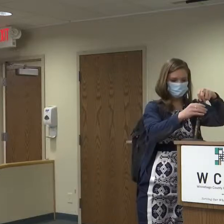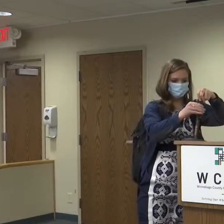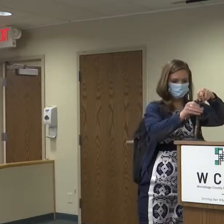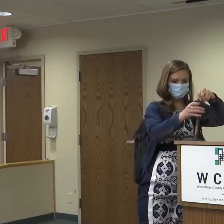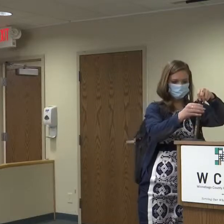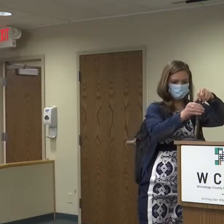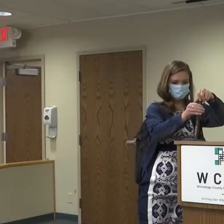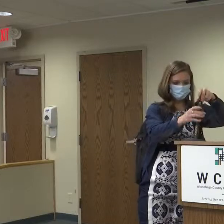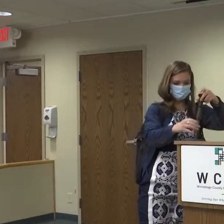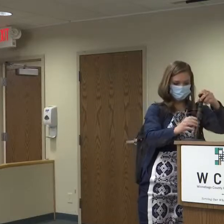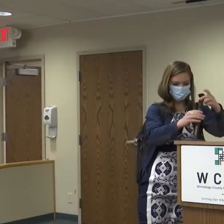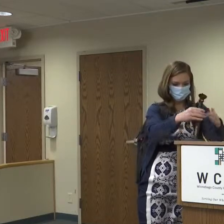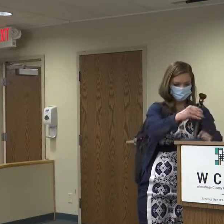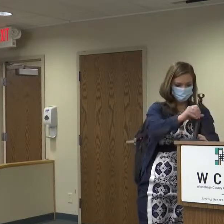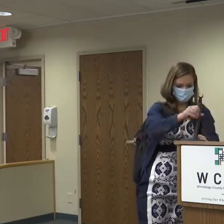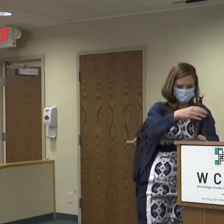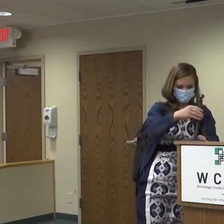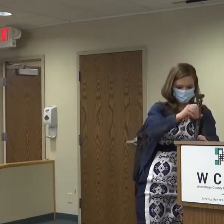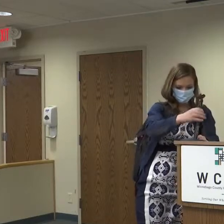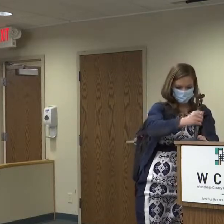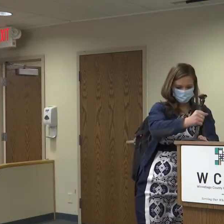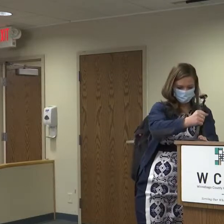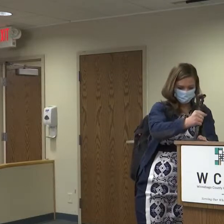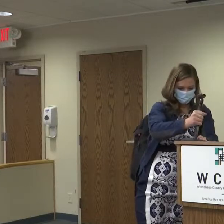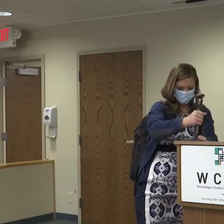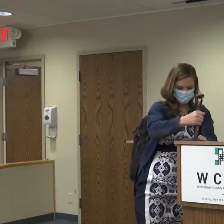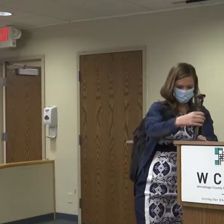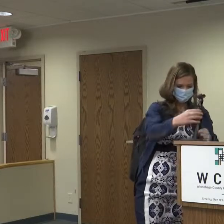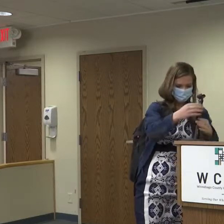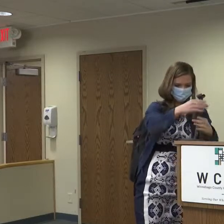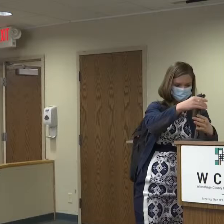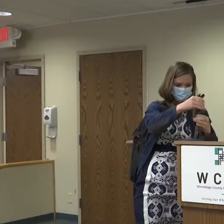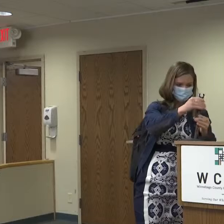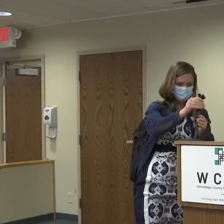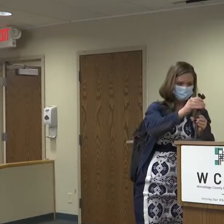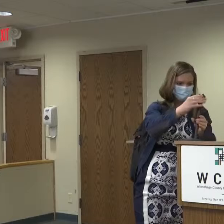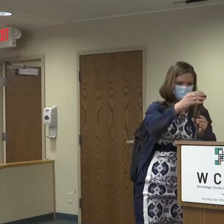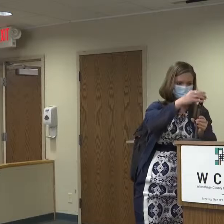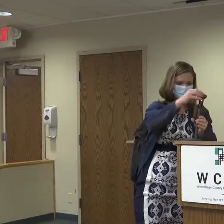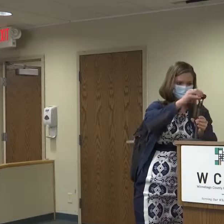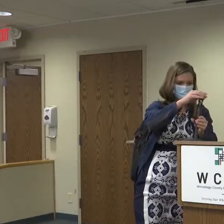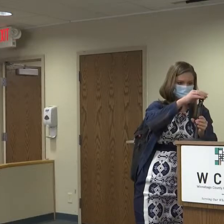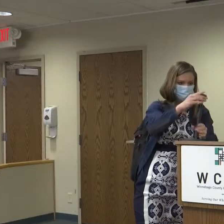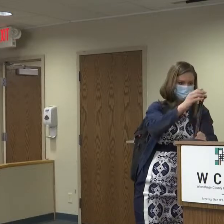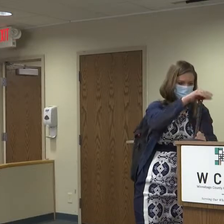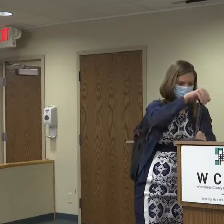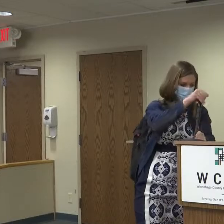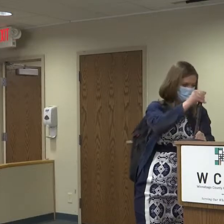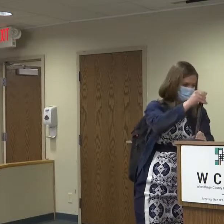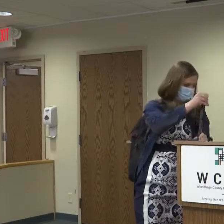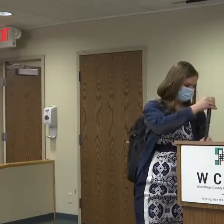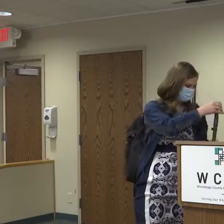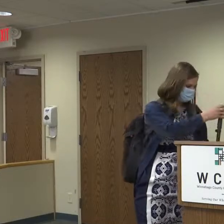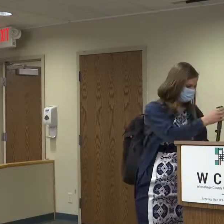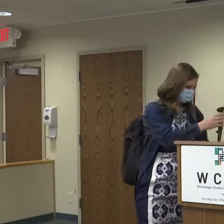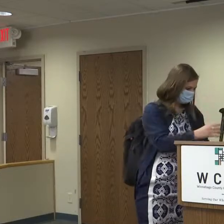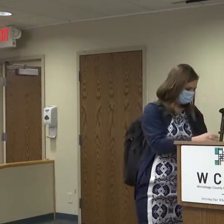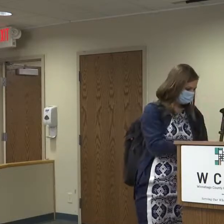had a so, question. also access. So, no, no, you want to practice that. So this is in. Yep, that's it.